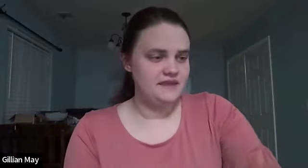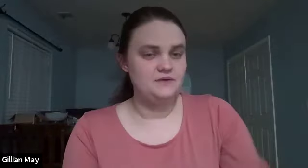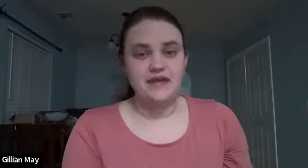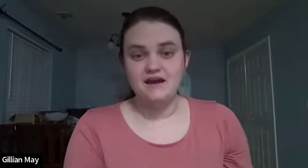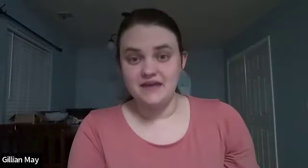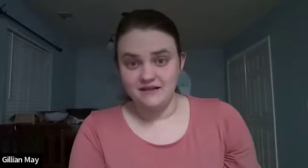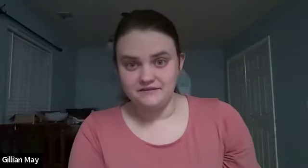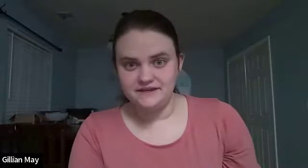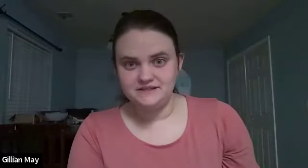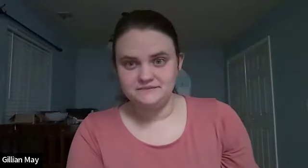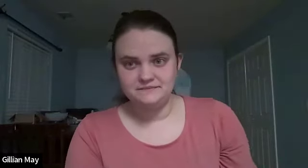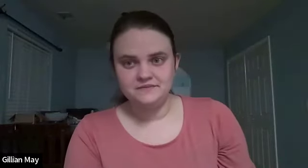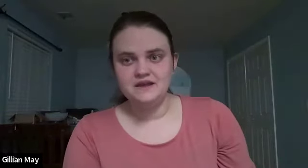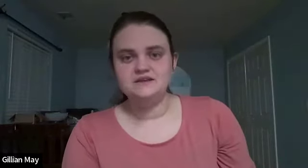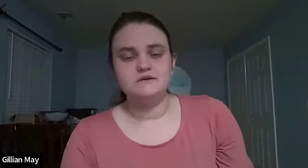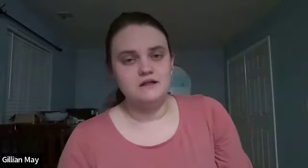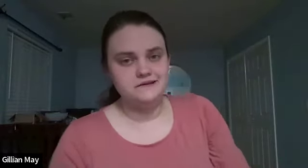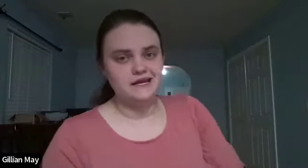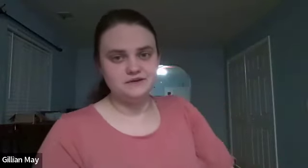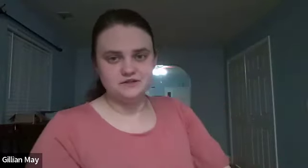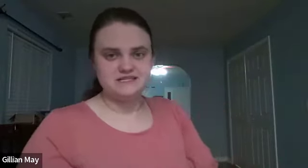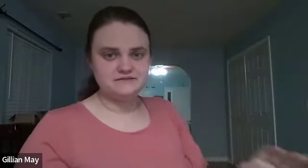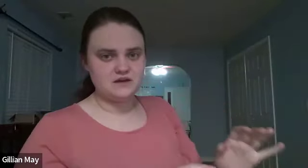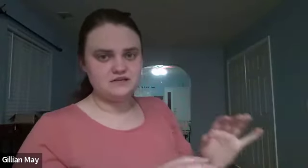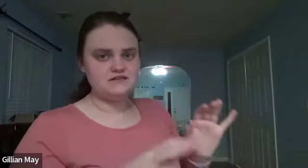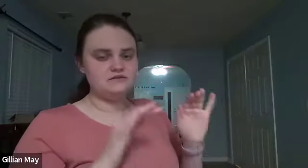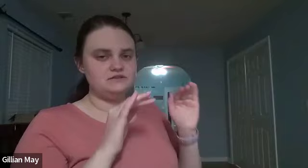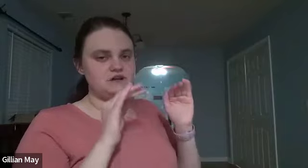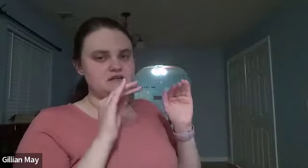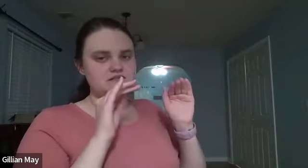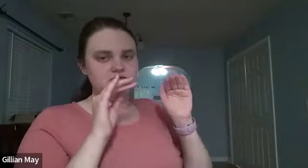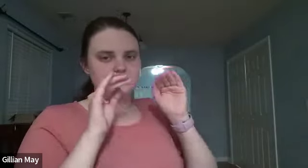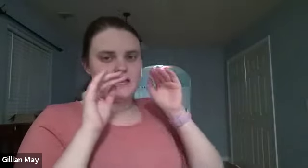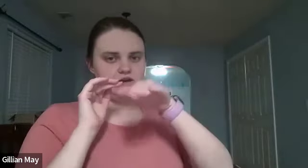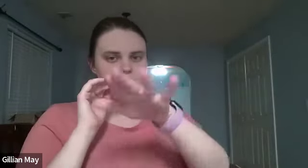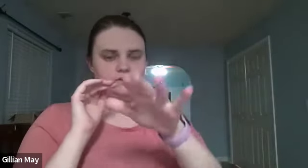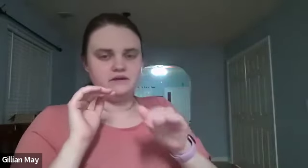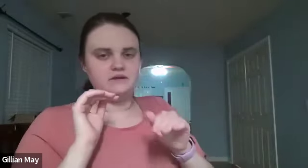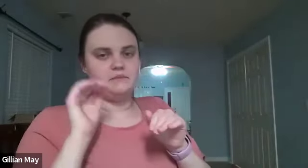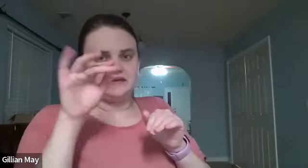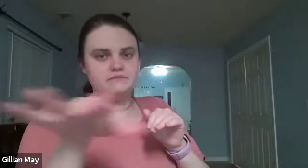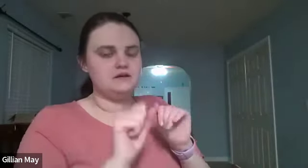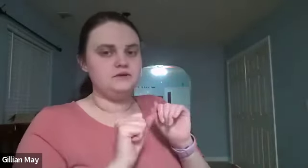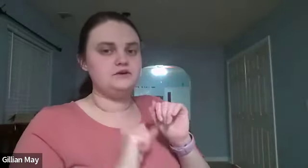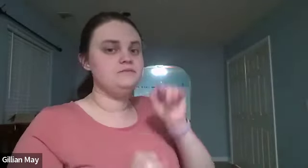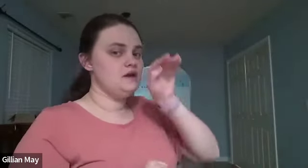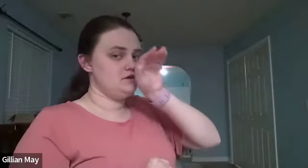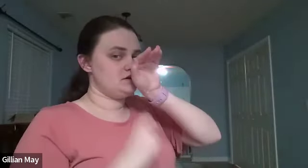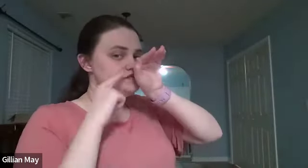Then we have elephant. So elephant, I am going to turn myself sideways a little because the angle would be, I'd be hitting my computer. You're going to start